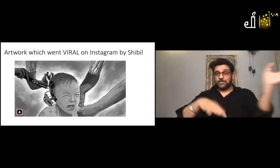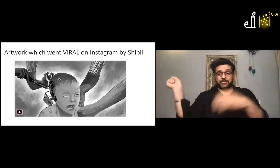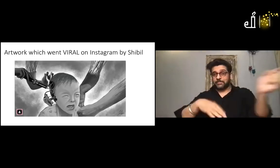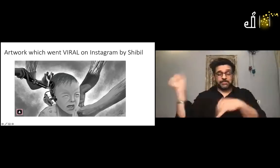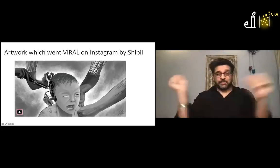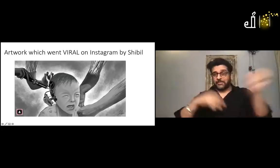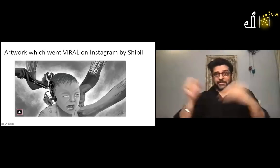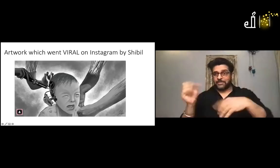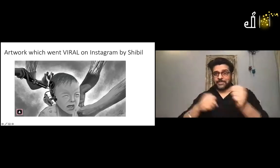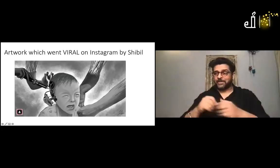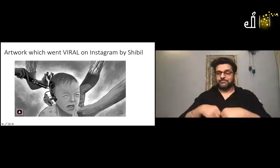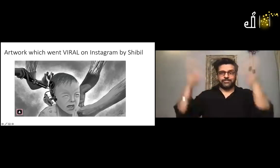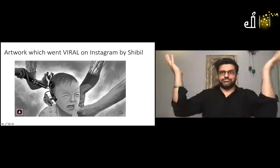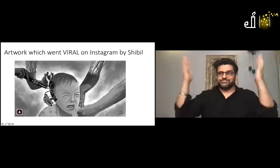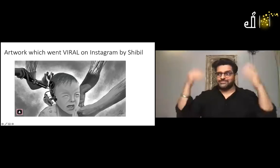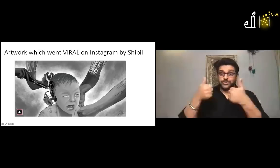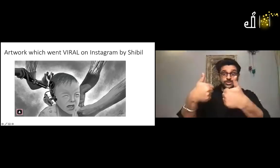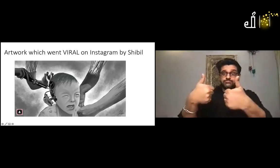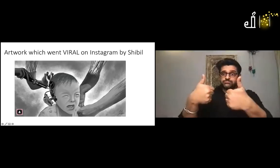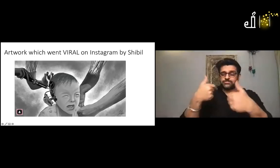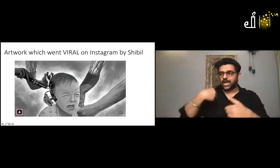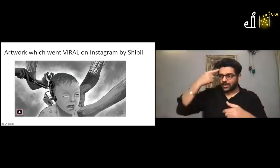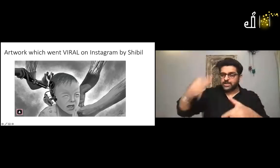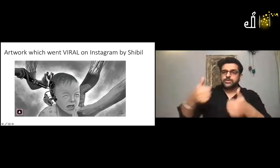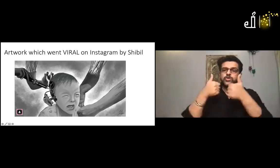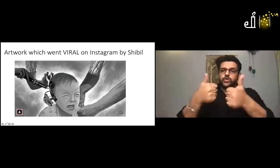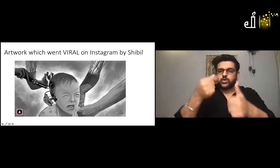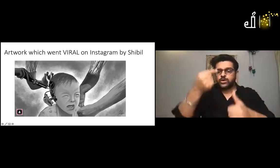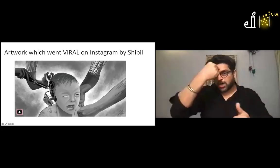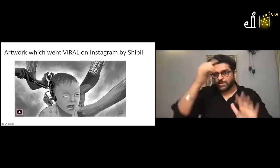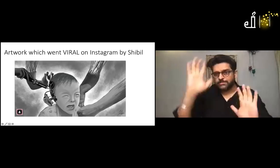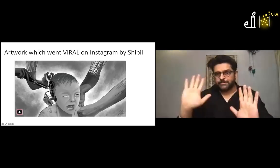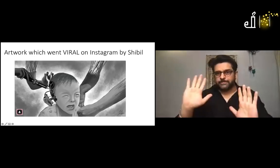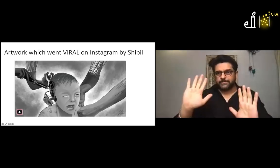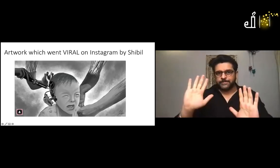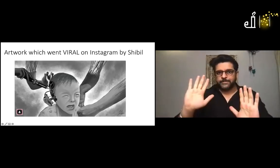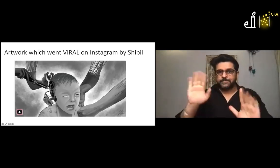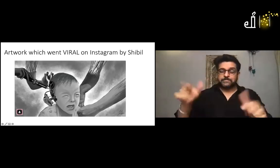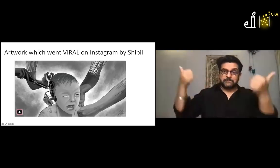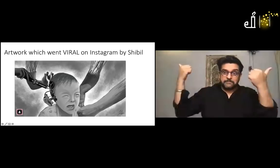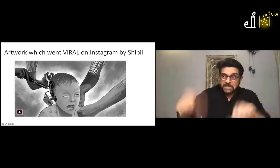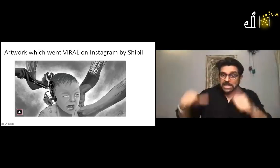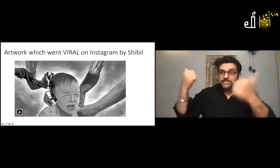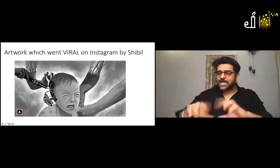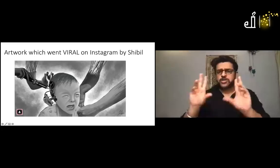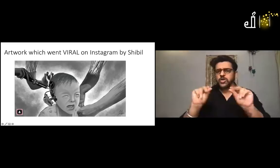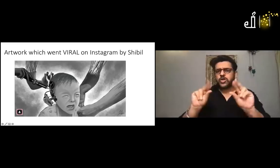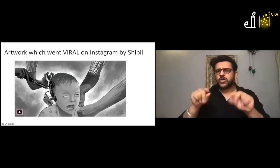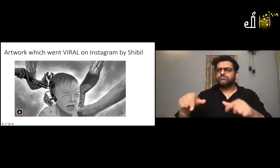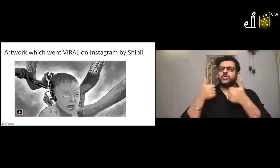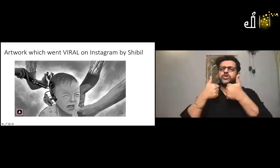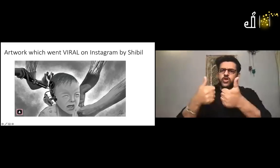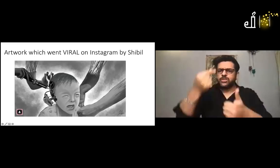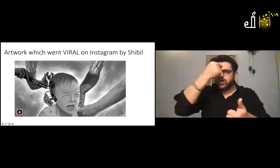particularly Instagram. And there was a huge boom after this happened. I think it was a great thing. But there is problem. It's not